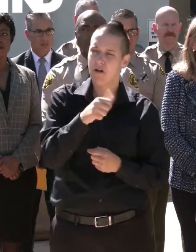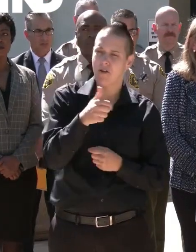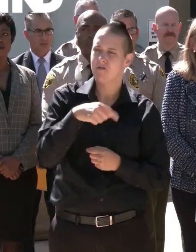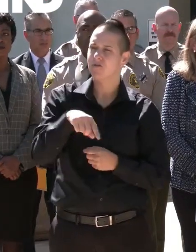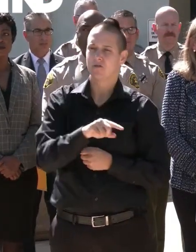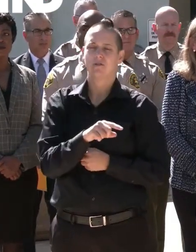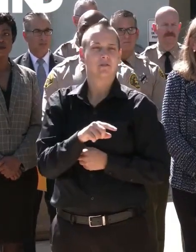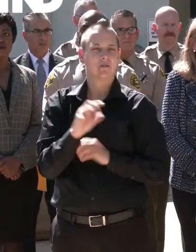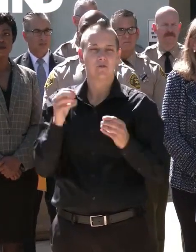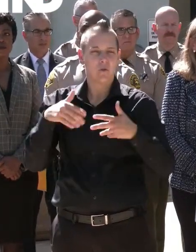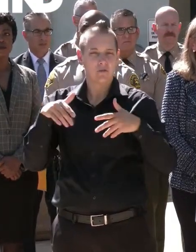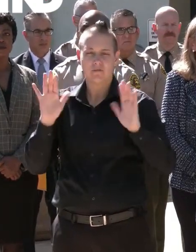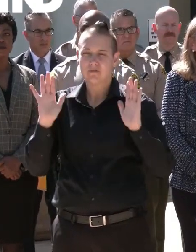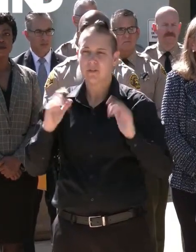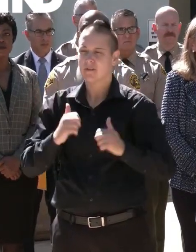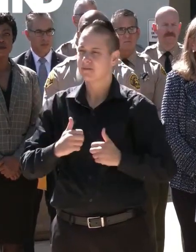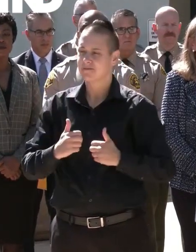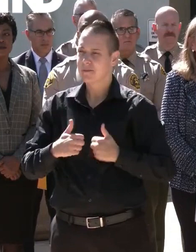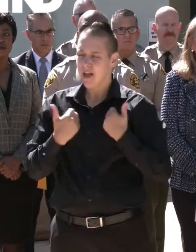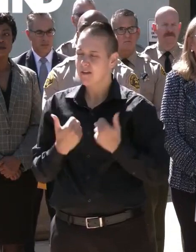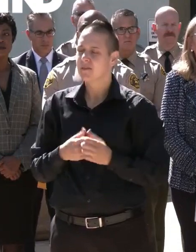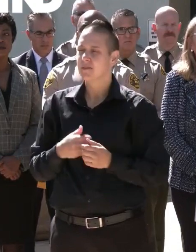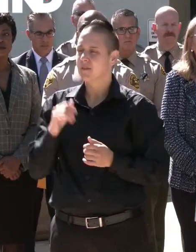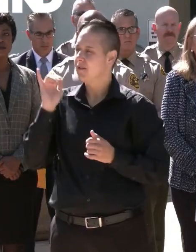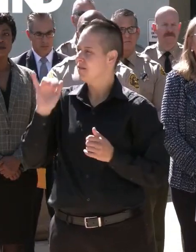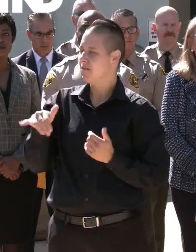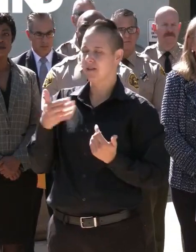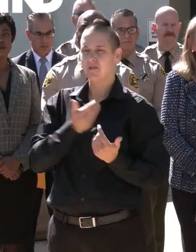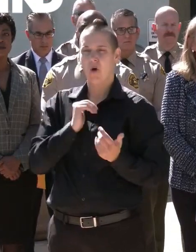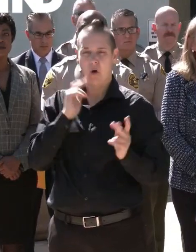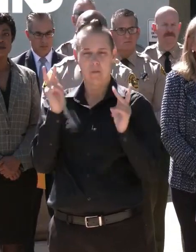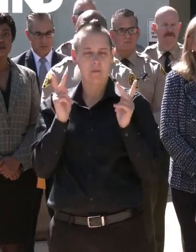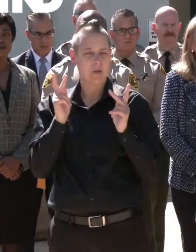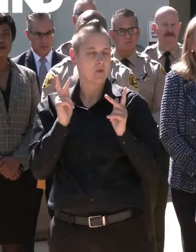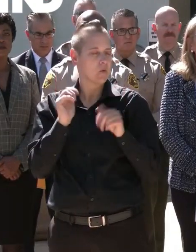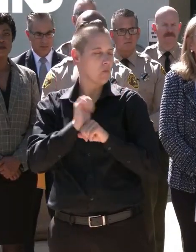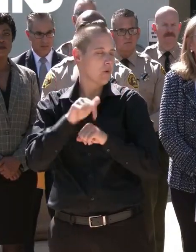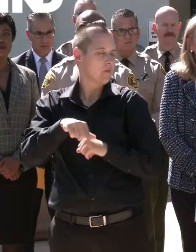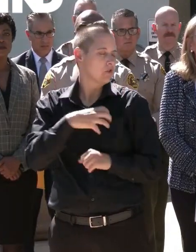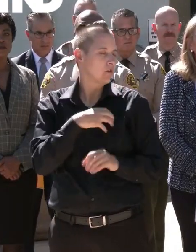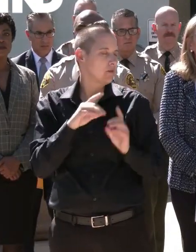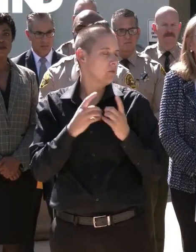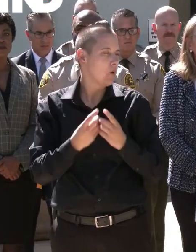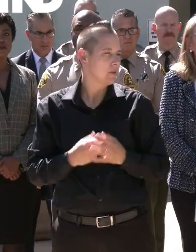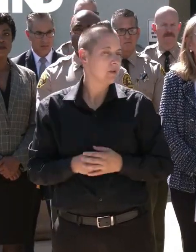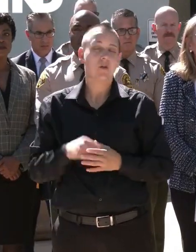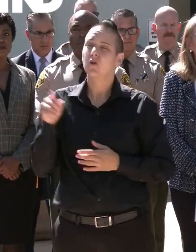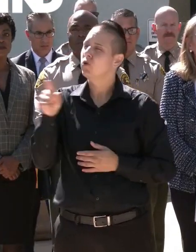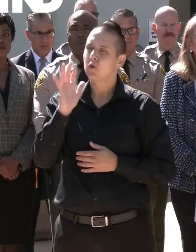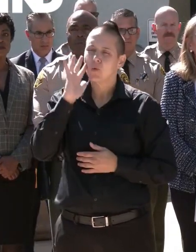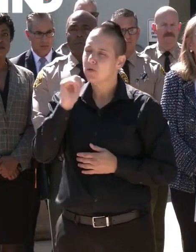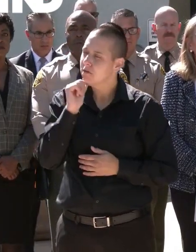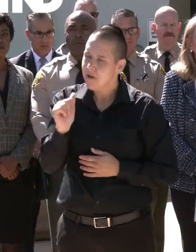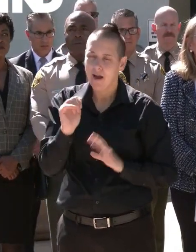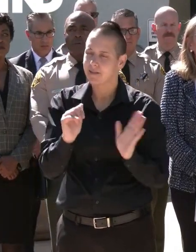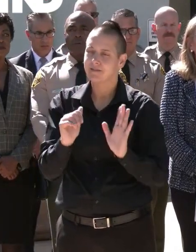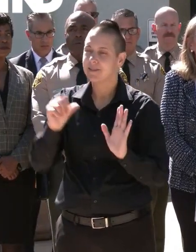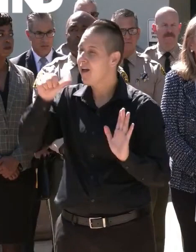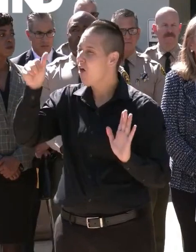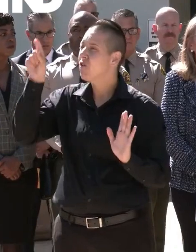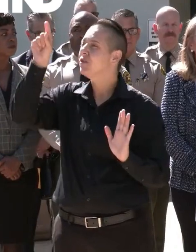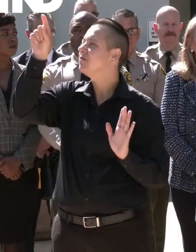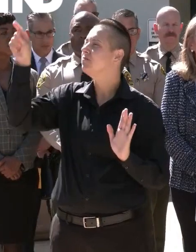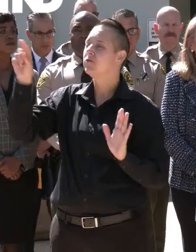volumes to the kind of people we have here protecting our communities, working for the Sheriff's Department. You will not find a